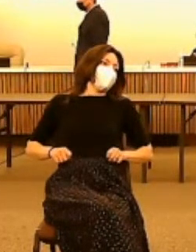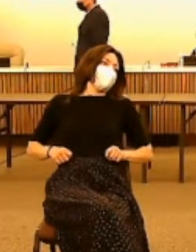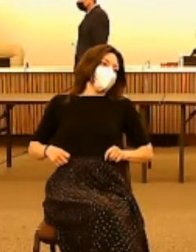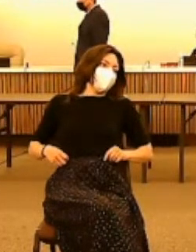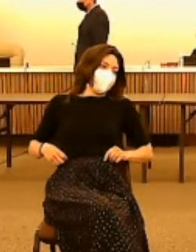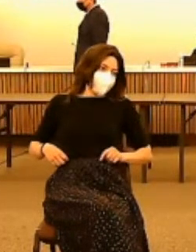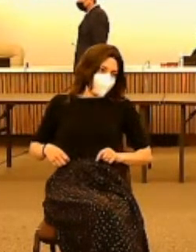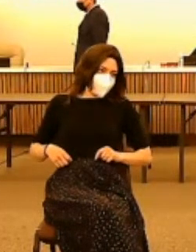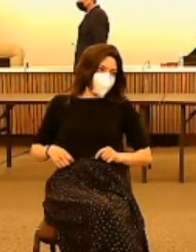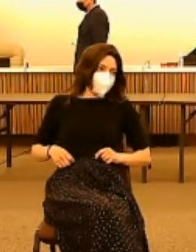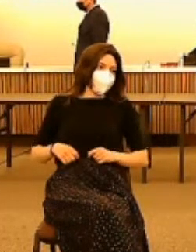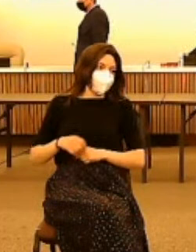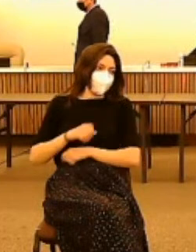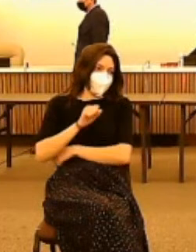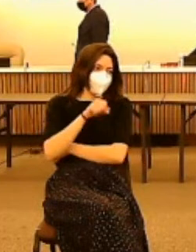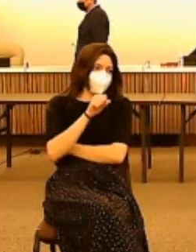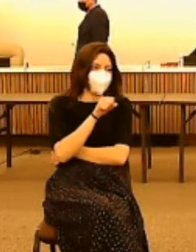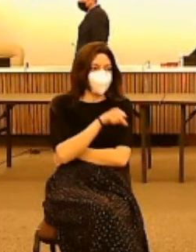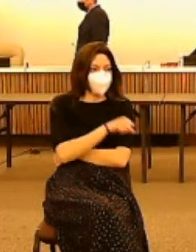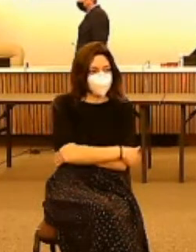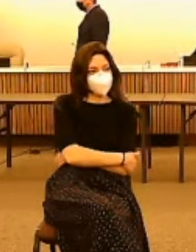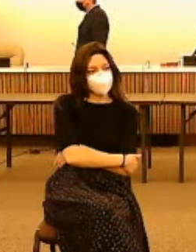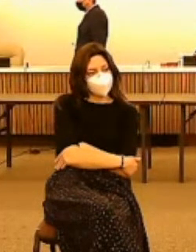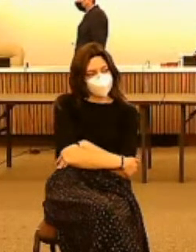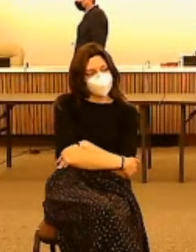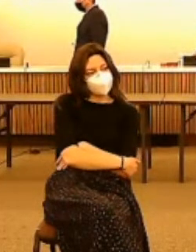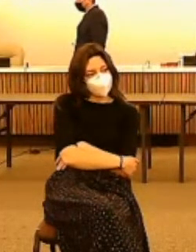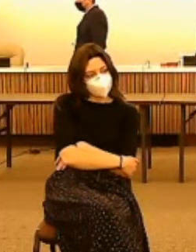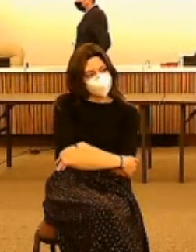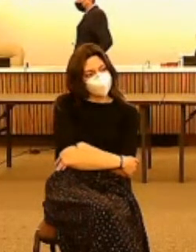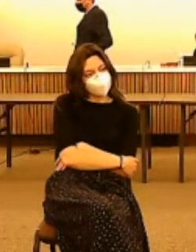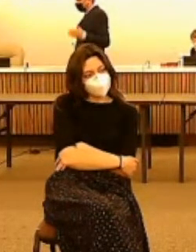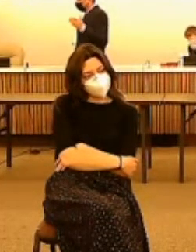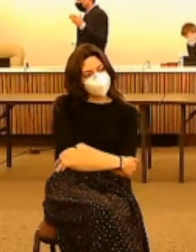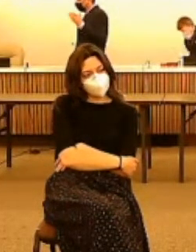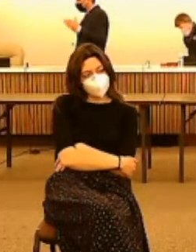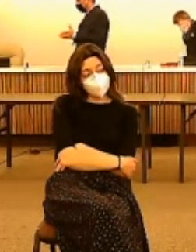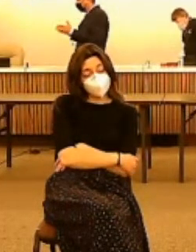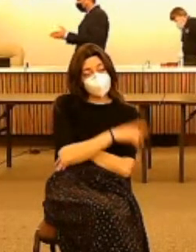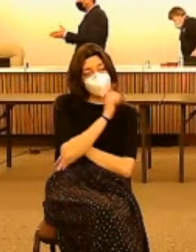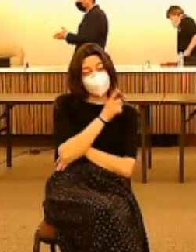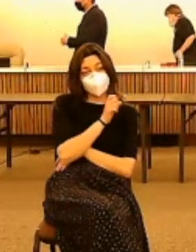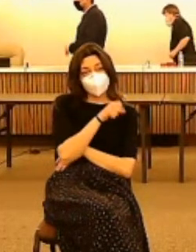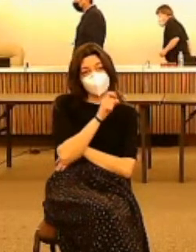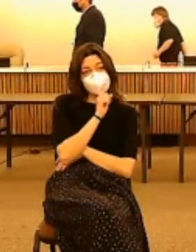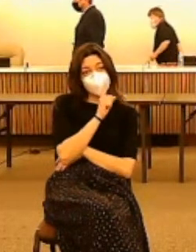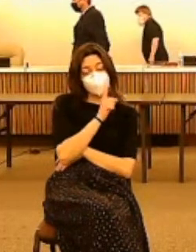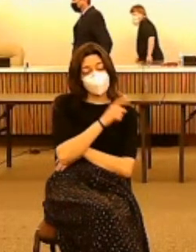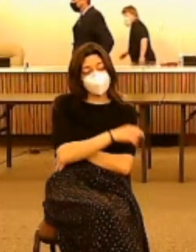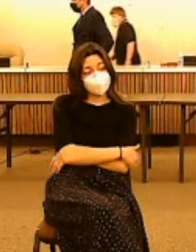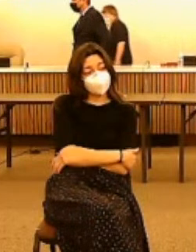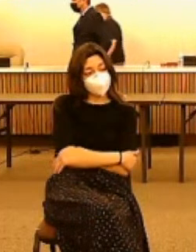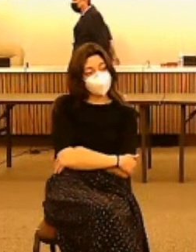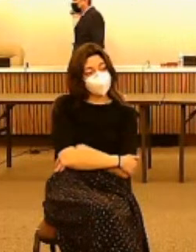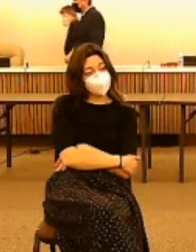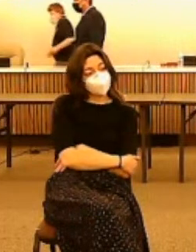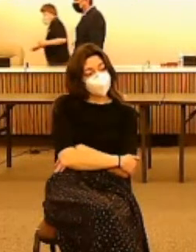And I actually think it's this week. Is it this weekend? Yeah, we started today, we're going today, tomorrow, Friday. Okay,